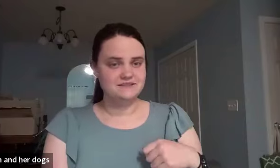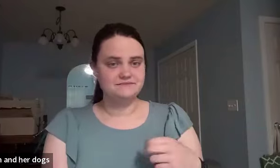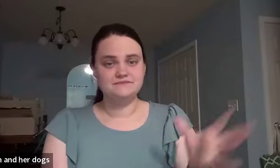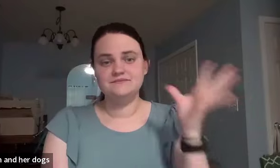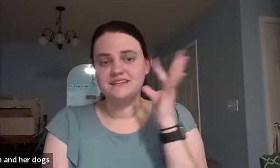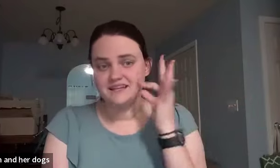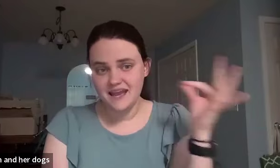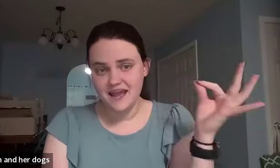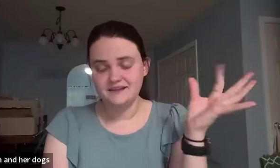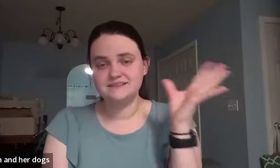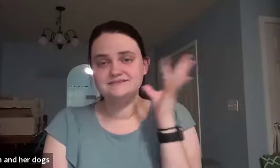Cat, cat,